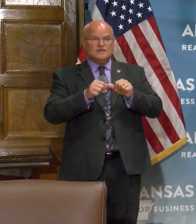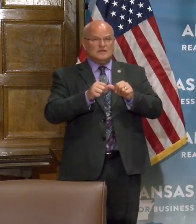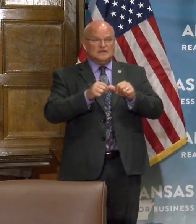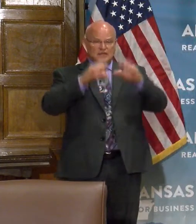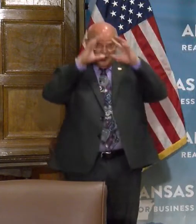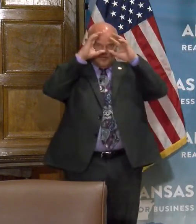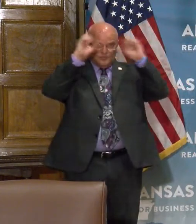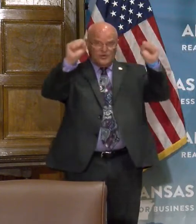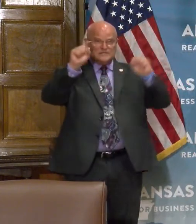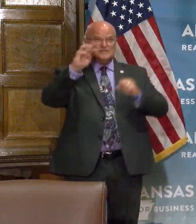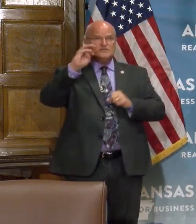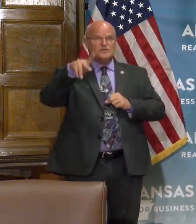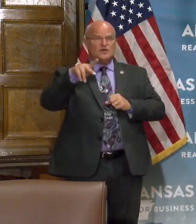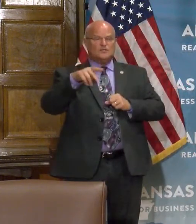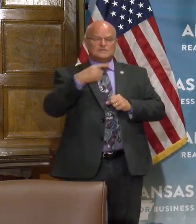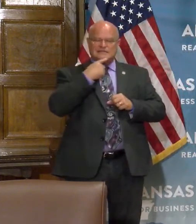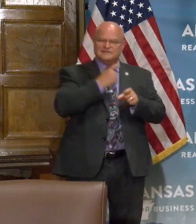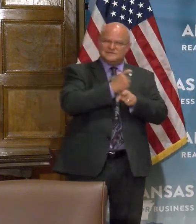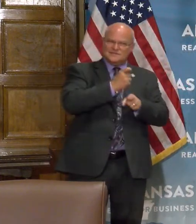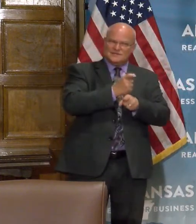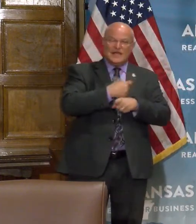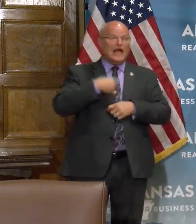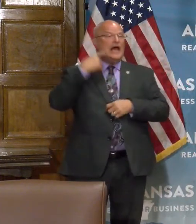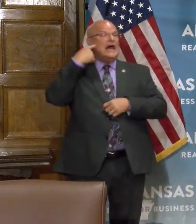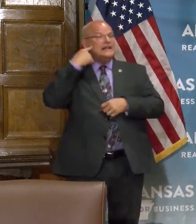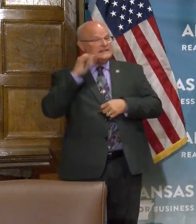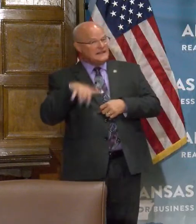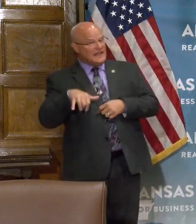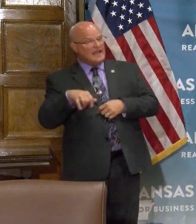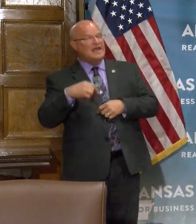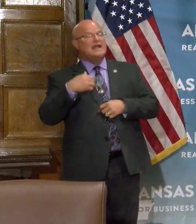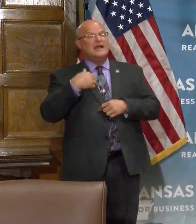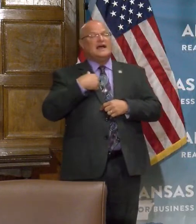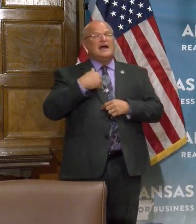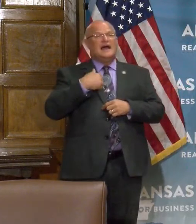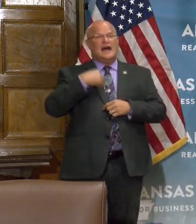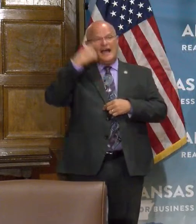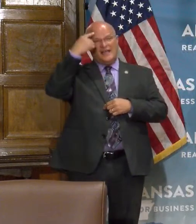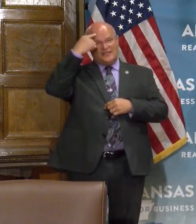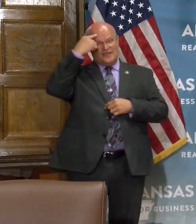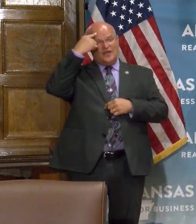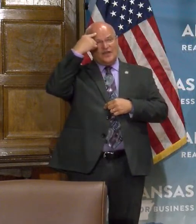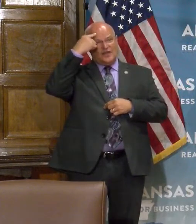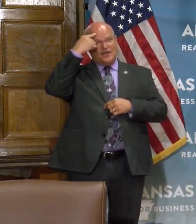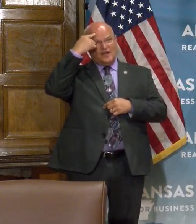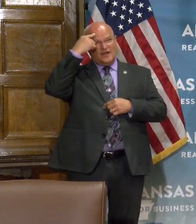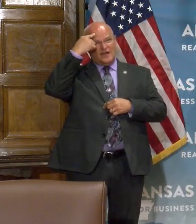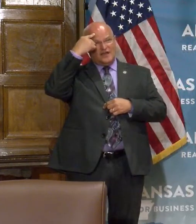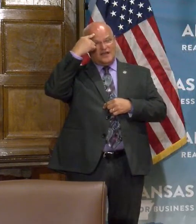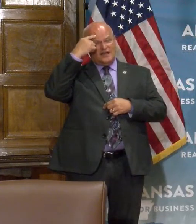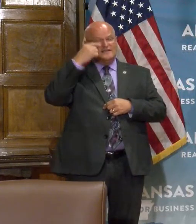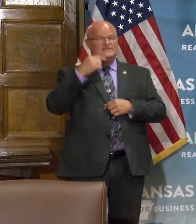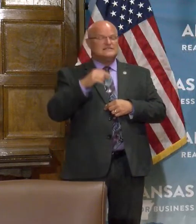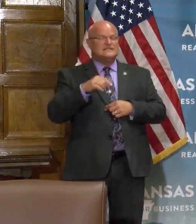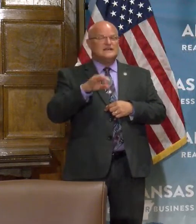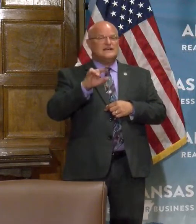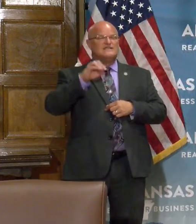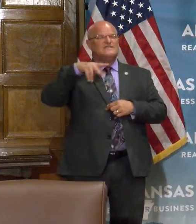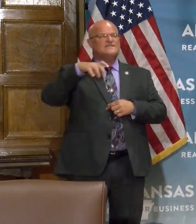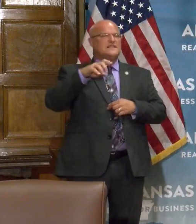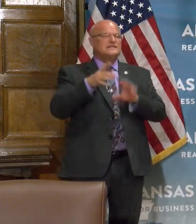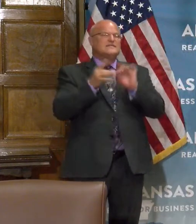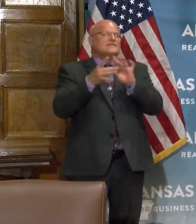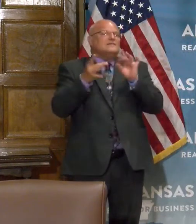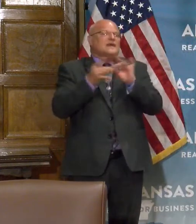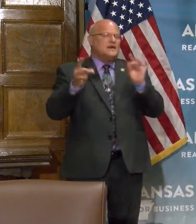President Trump indicated he was joking. I listened to it. I thought it was somewhat of a flippant comment,